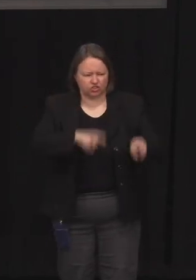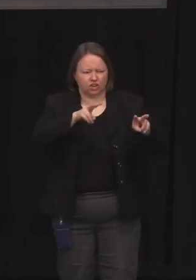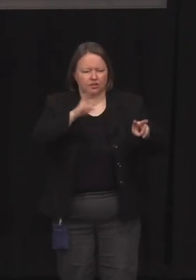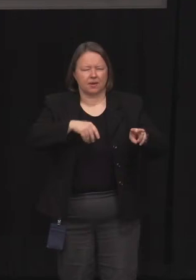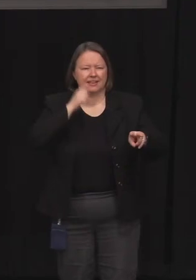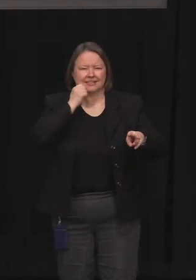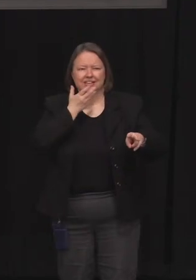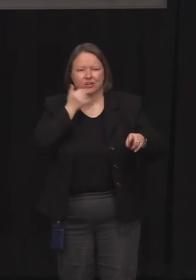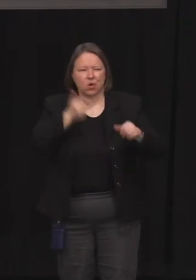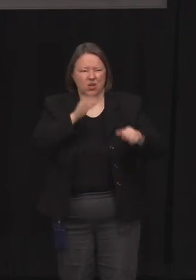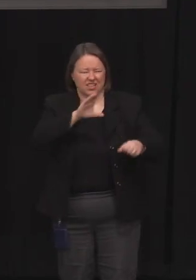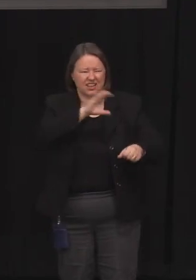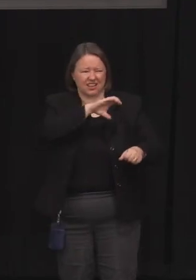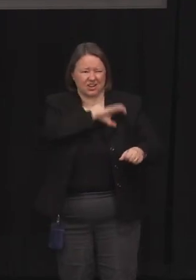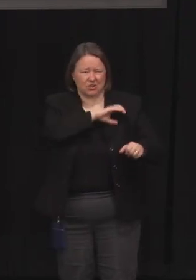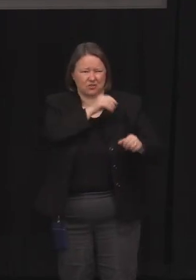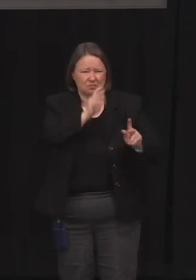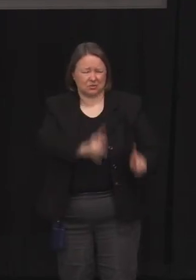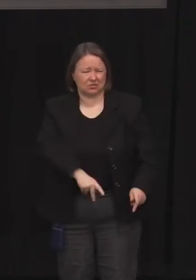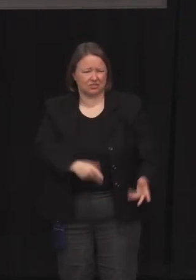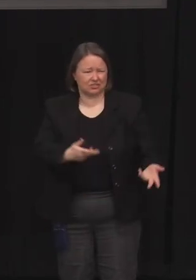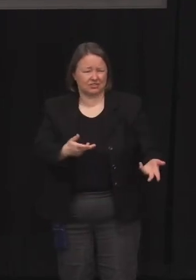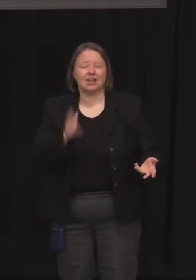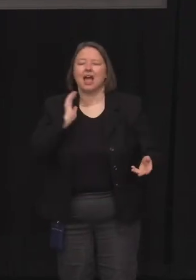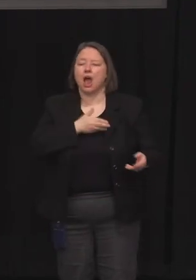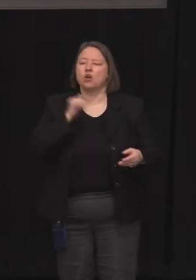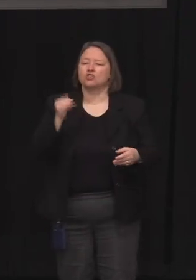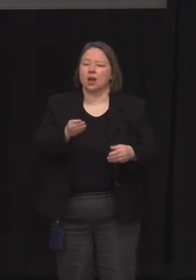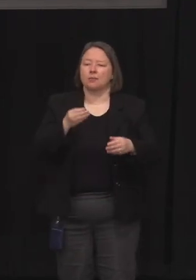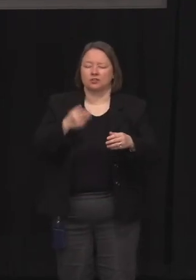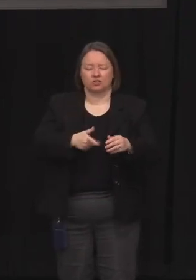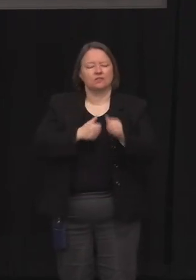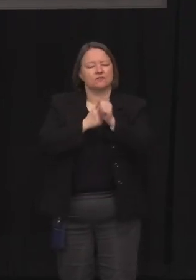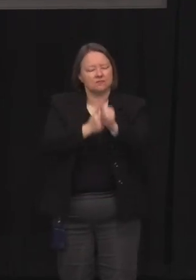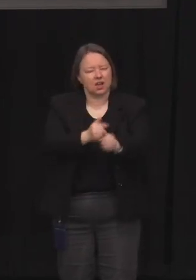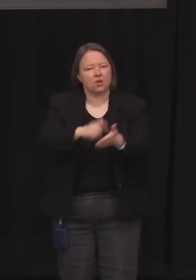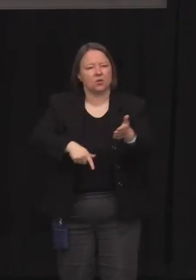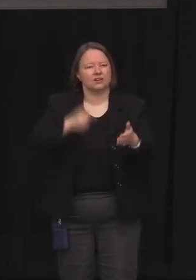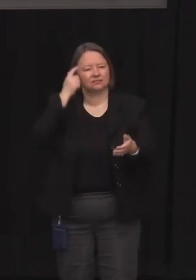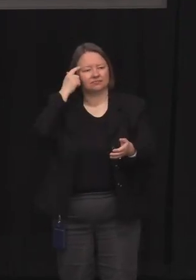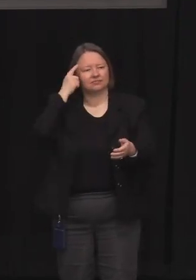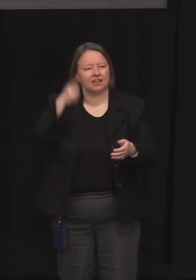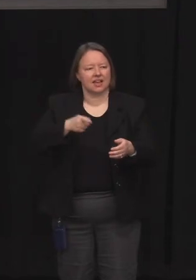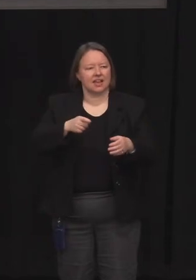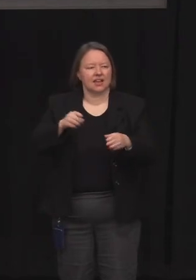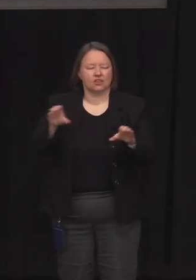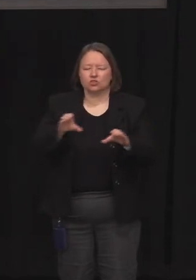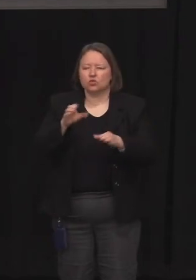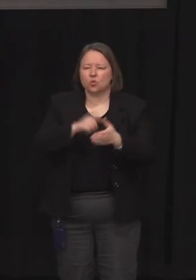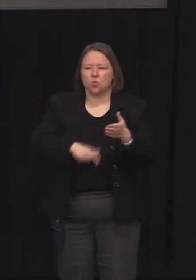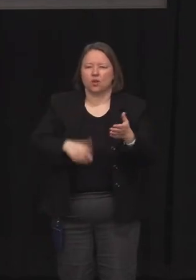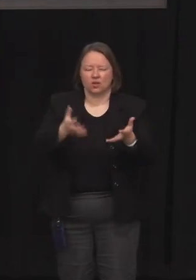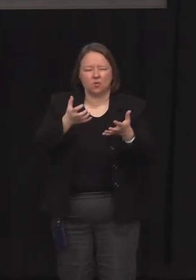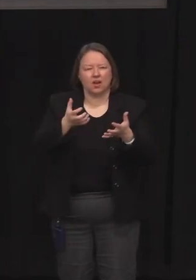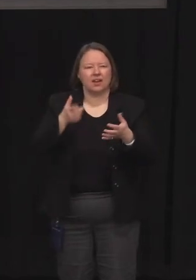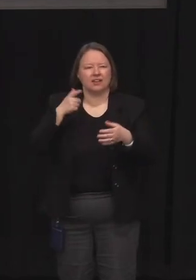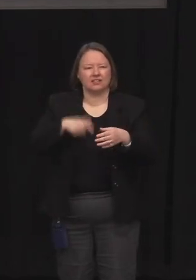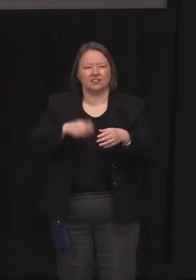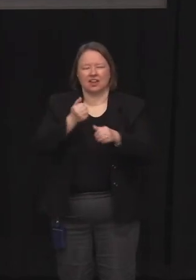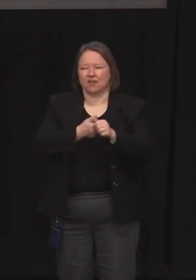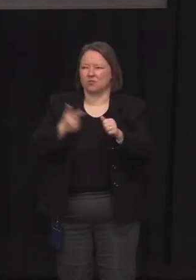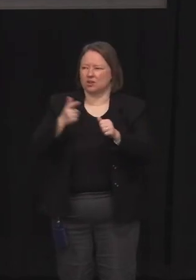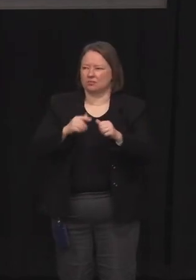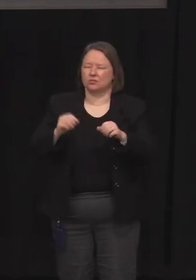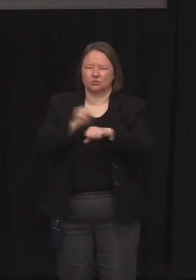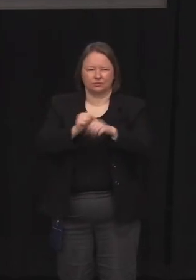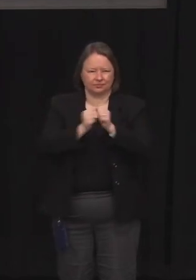by the character of the person. It is our job to follow in his footsteps and go the distance he did to make peace among everyone, black or